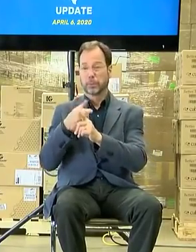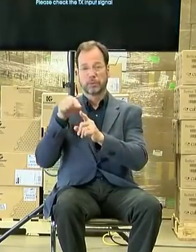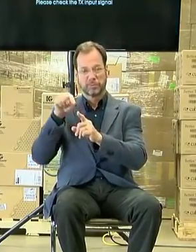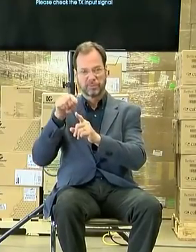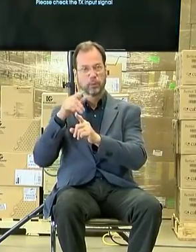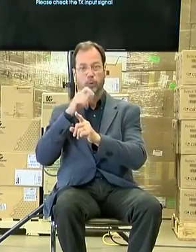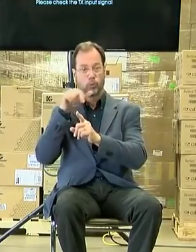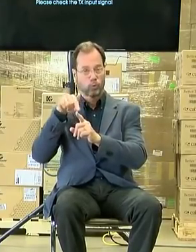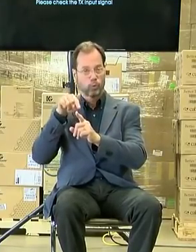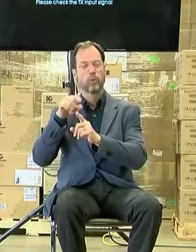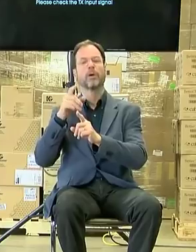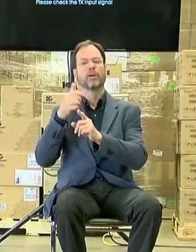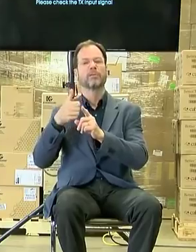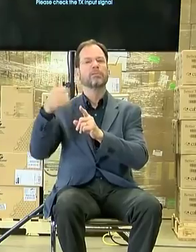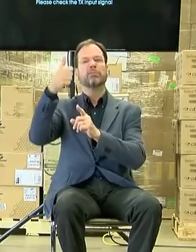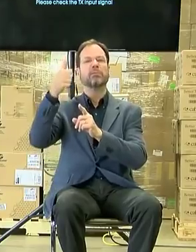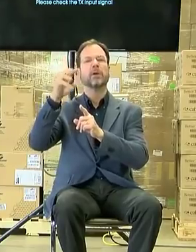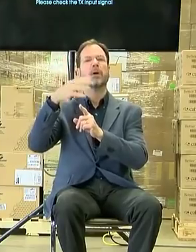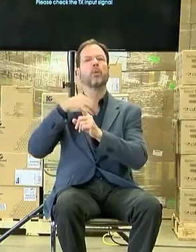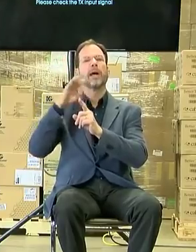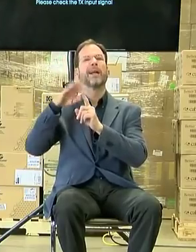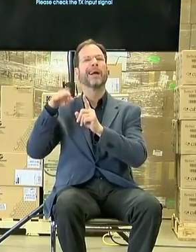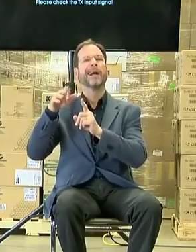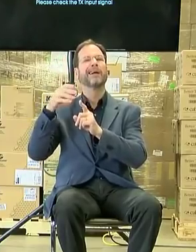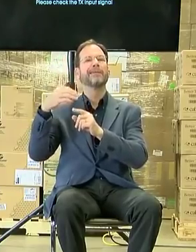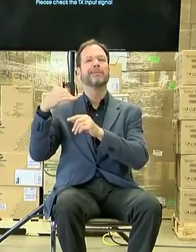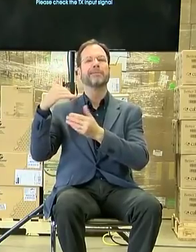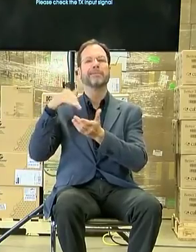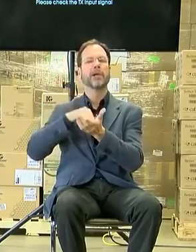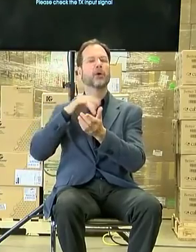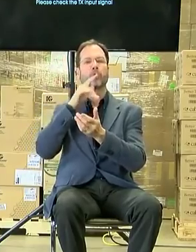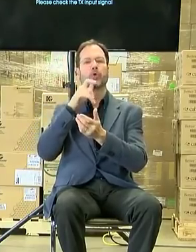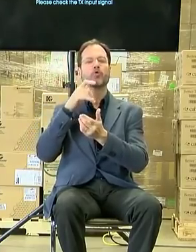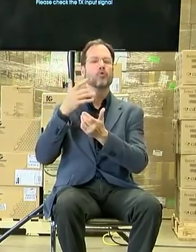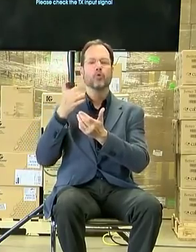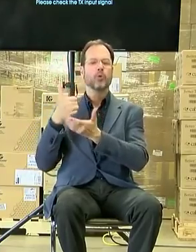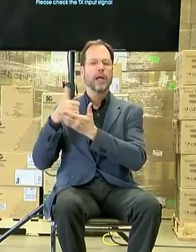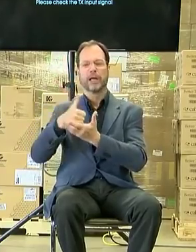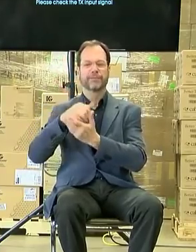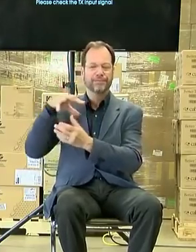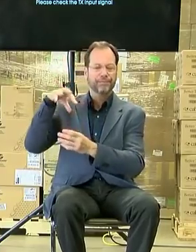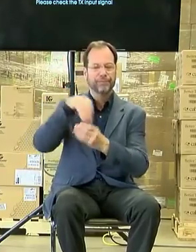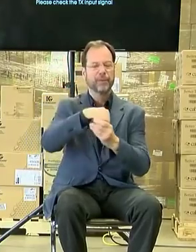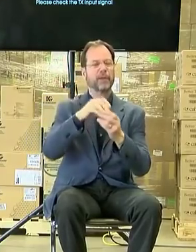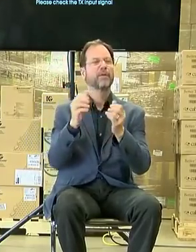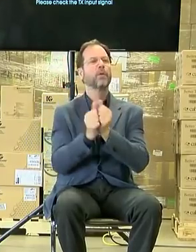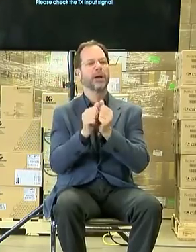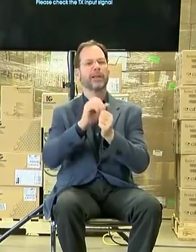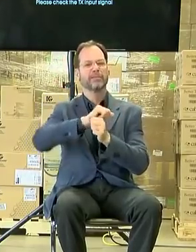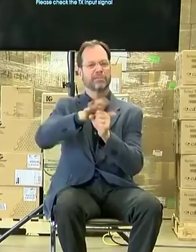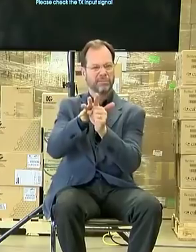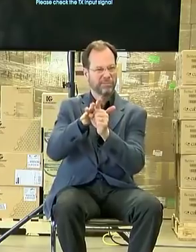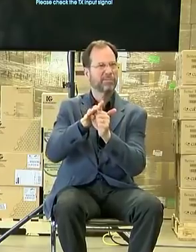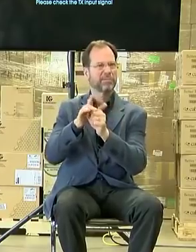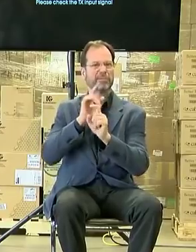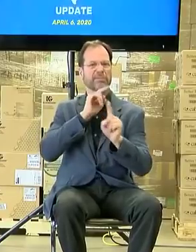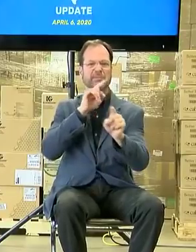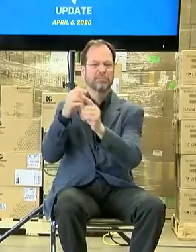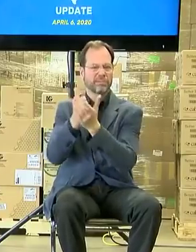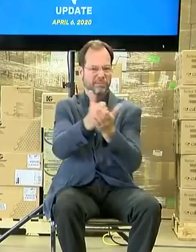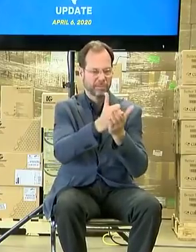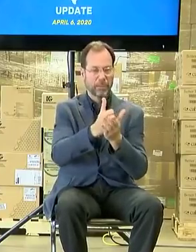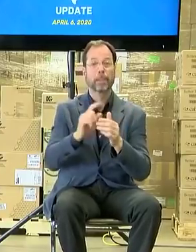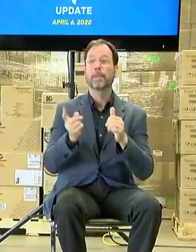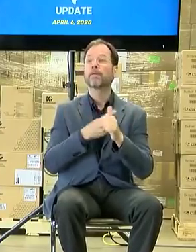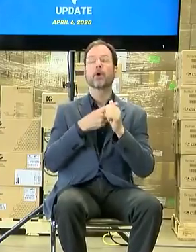White House doctor in charge of the coronavirus response. First, some information provided by Dr.